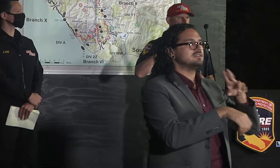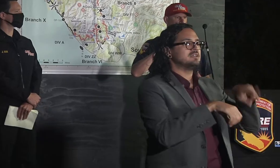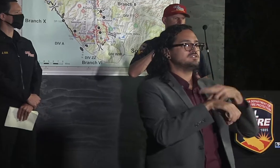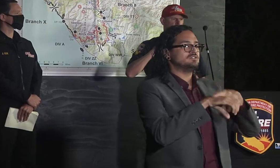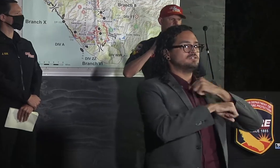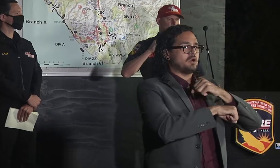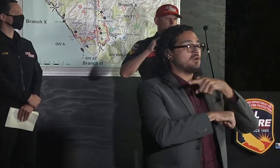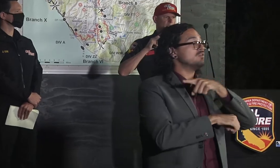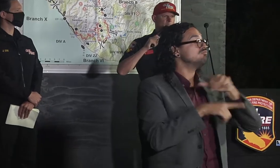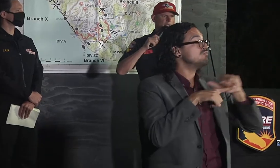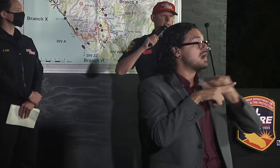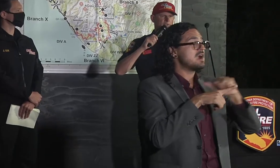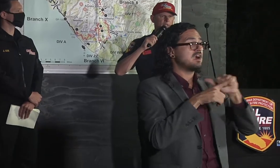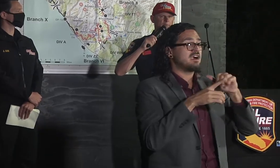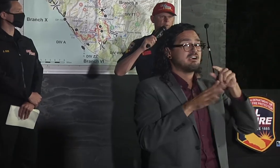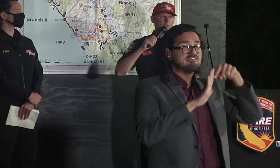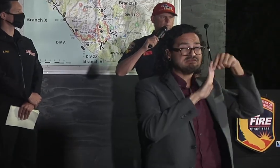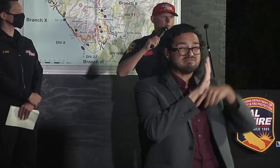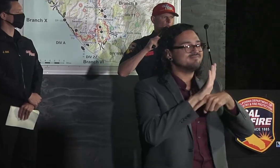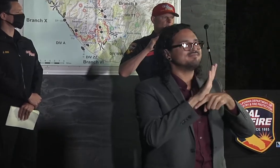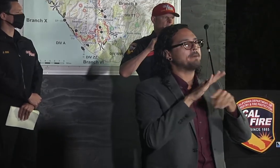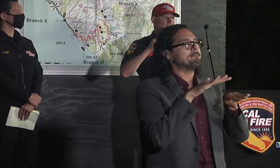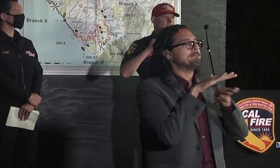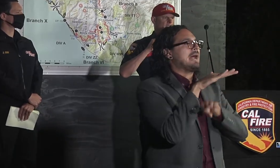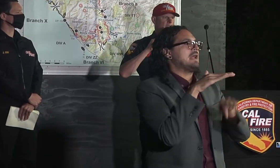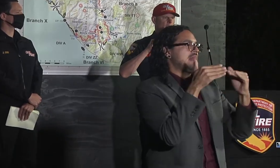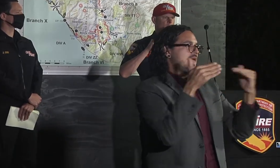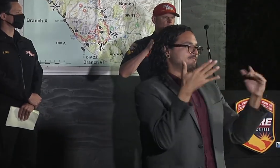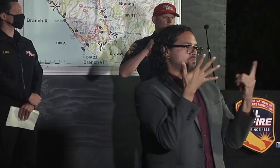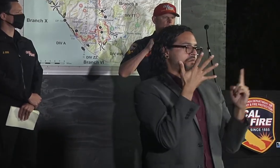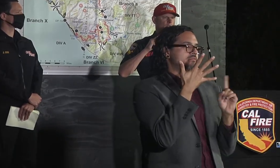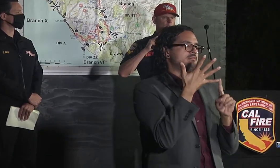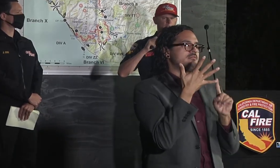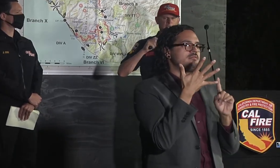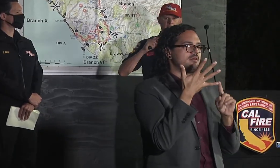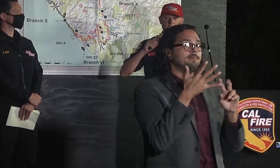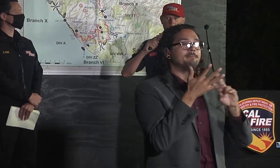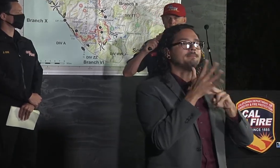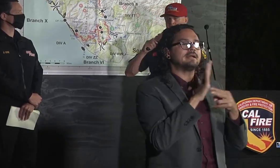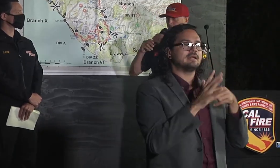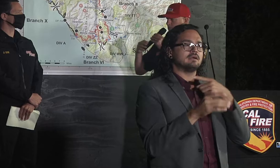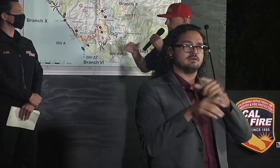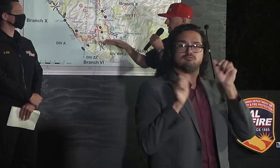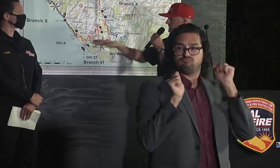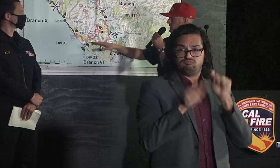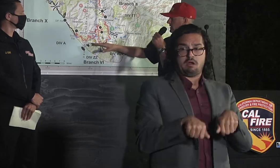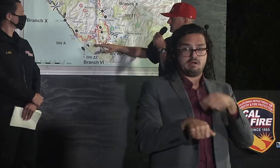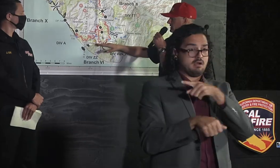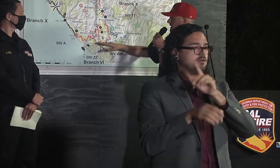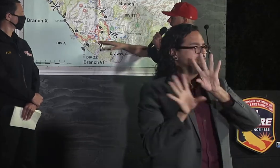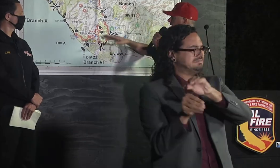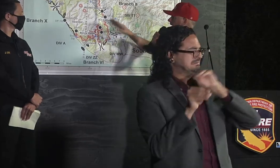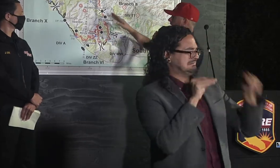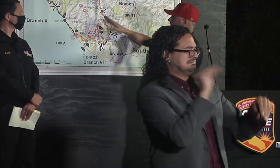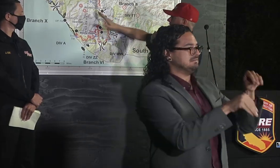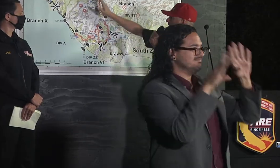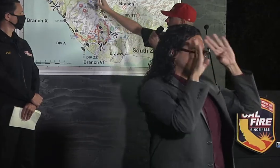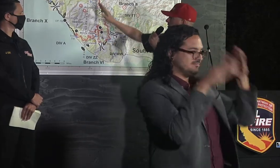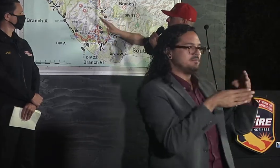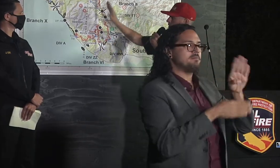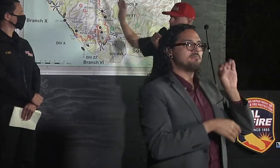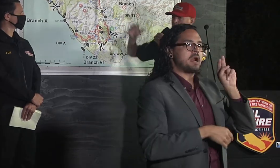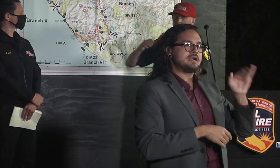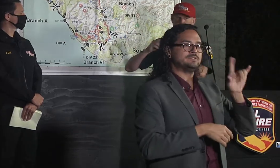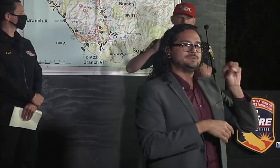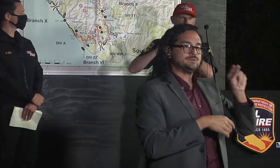standard, and that's great because that frees up our more advanced hand crews to attack the other areas, like we said, Vicente Canyon, and